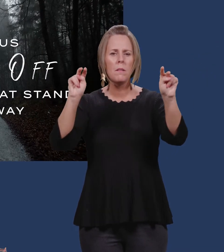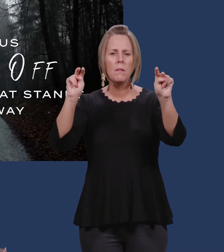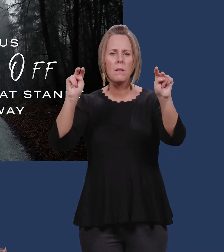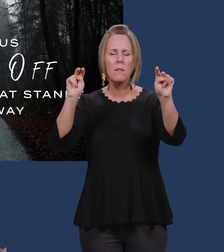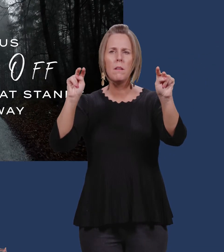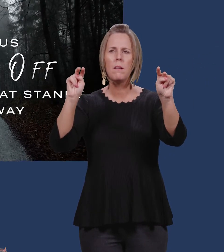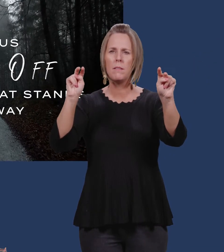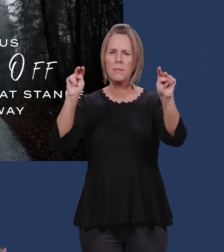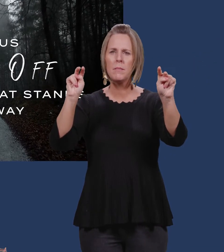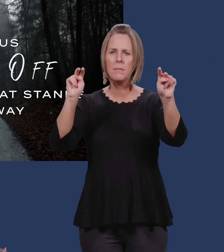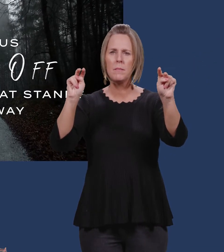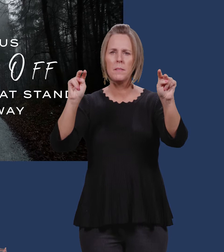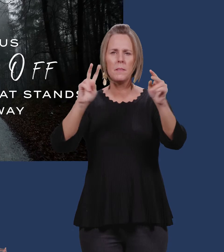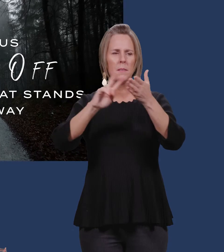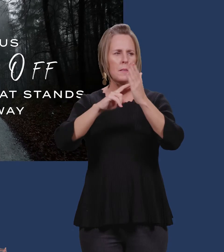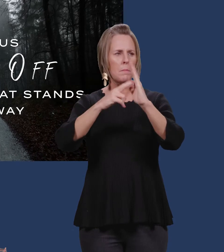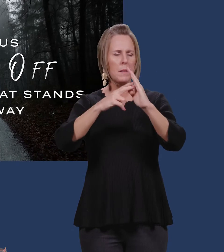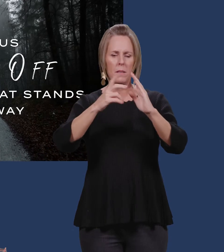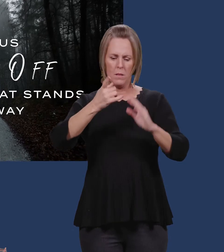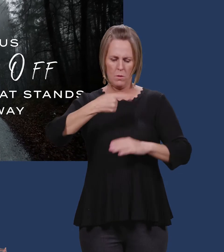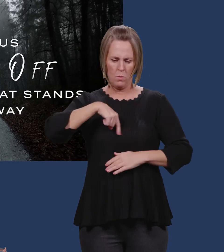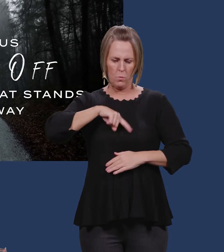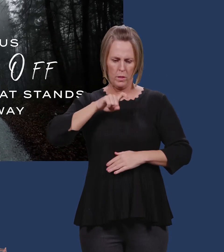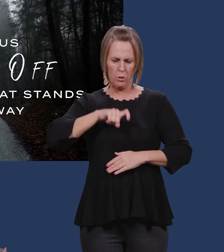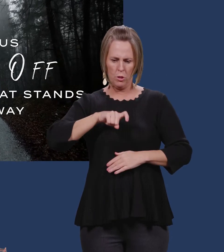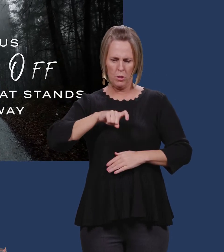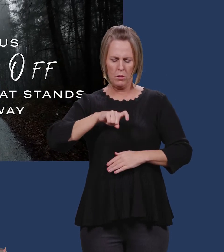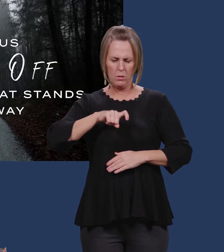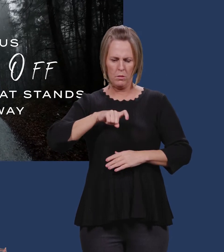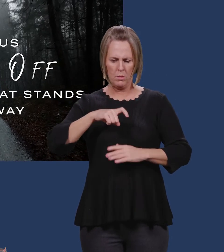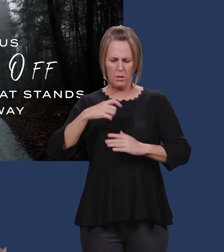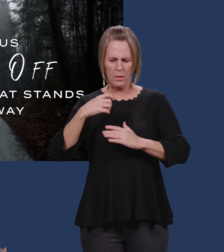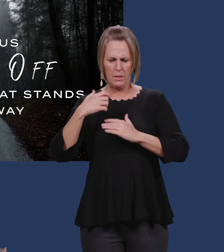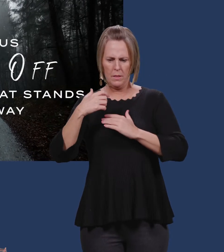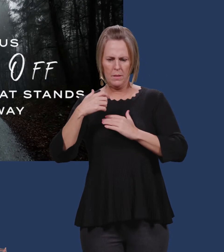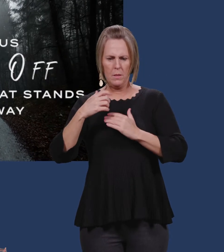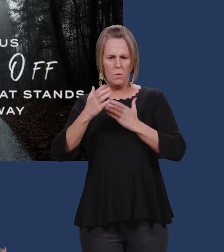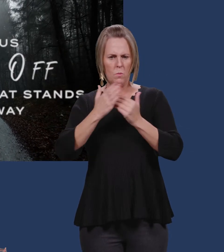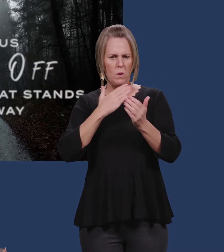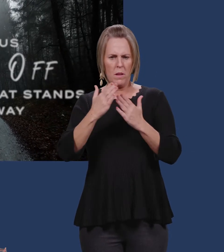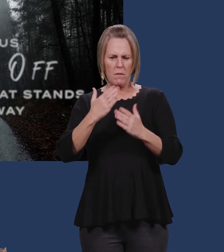So let us throw off everything that stands in our way.